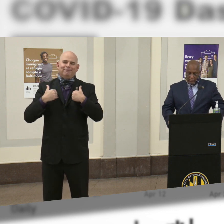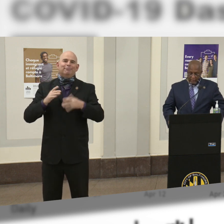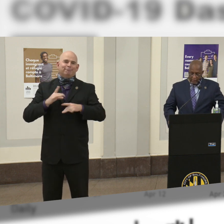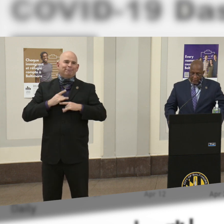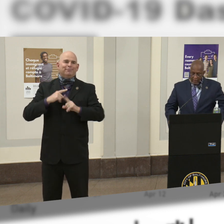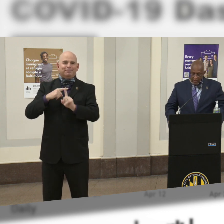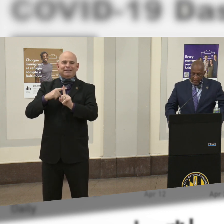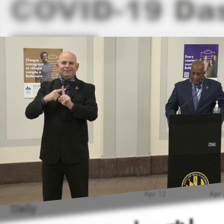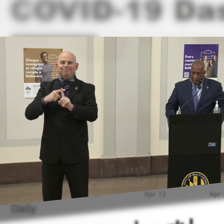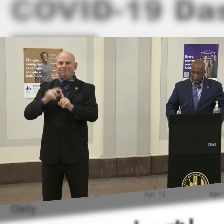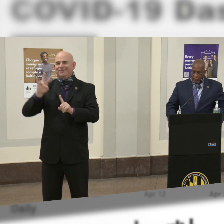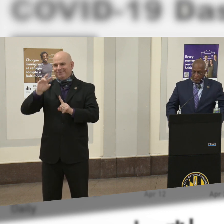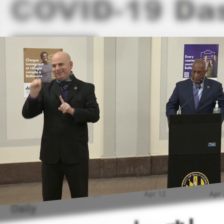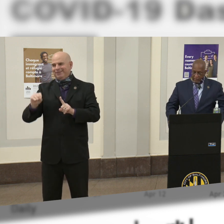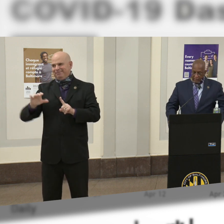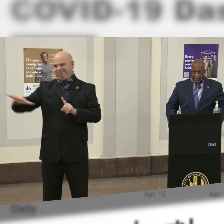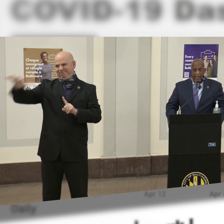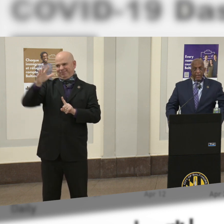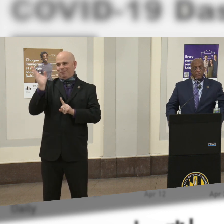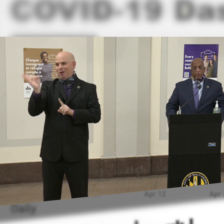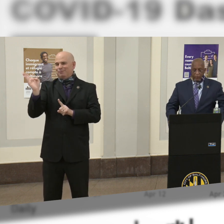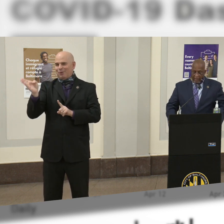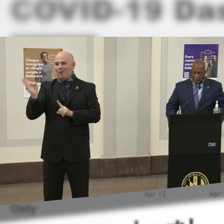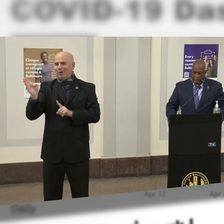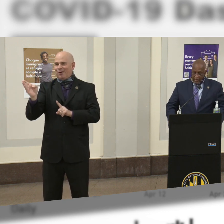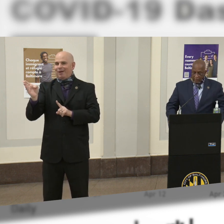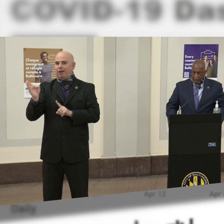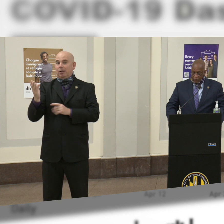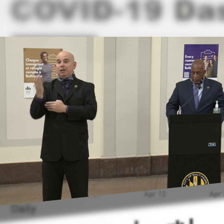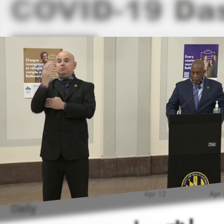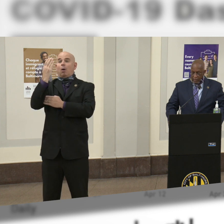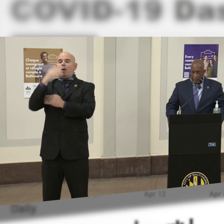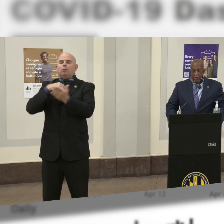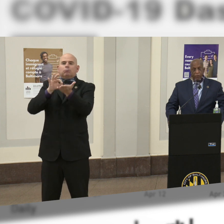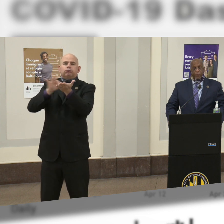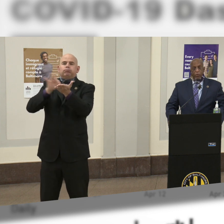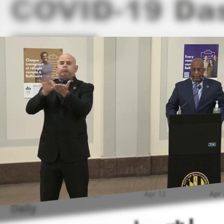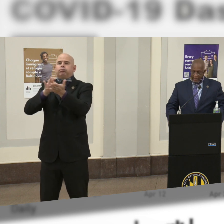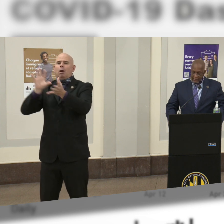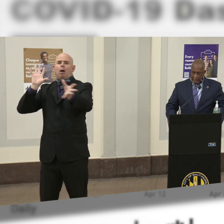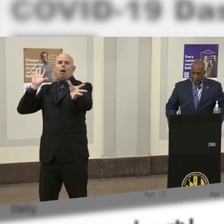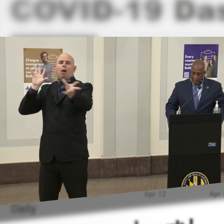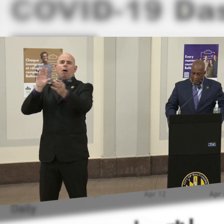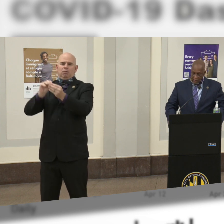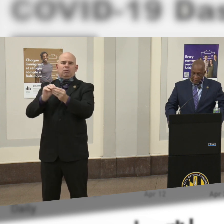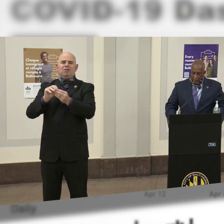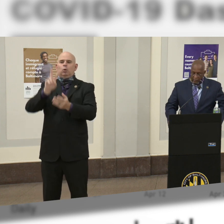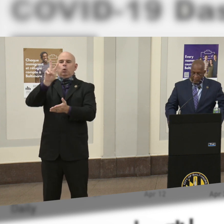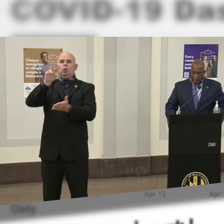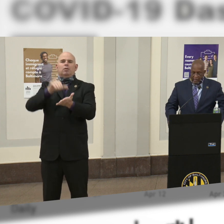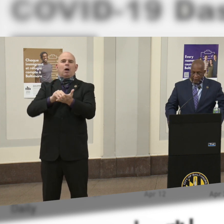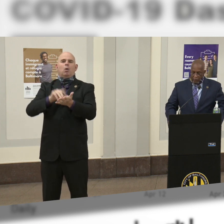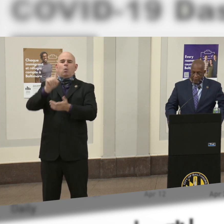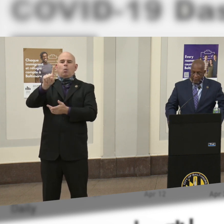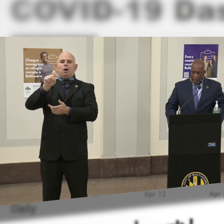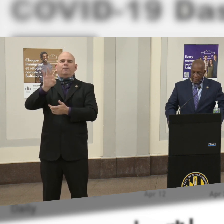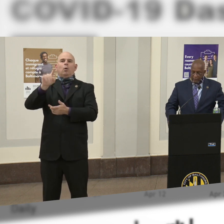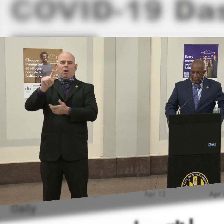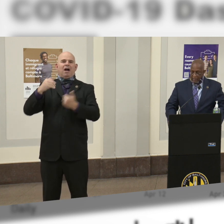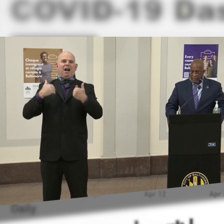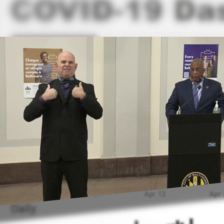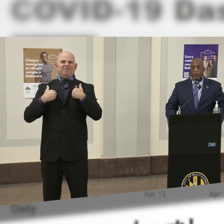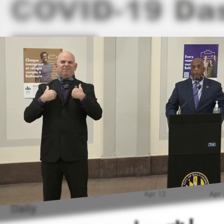Baltimore City. As of this morning, the city has 2,941 reported cases, 394